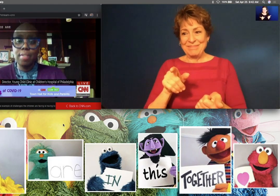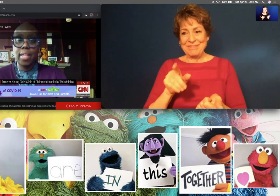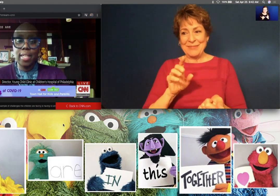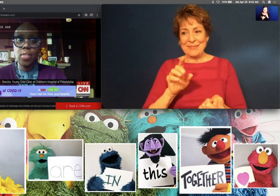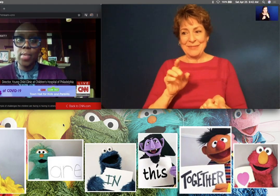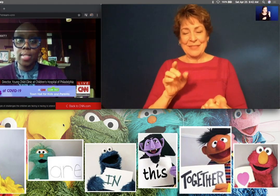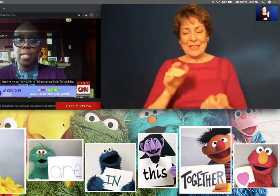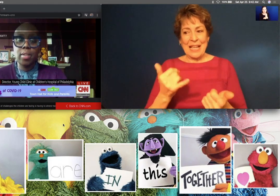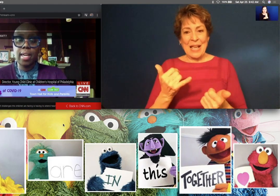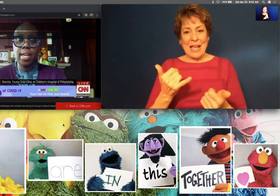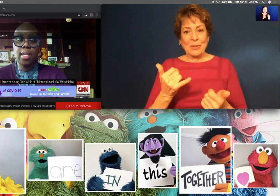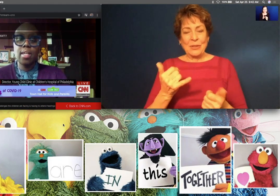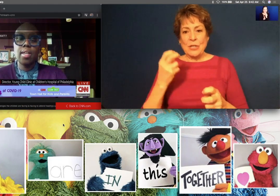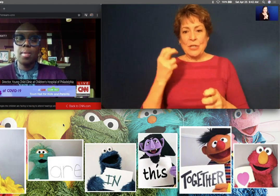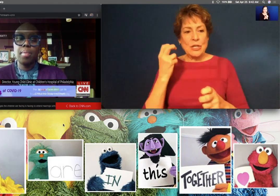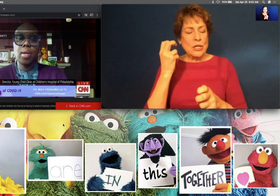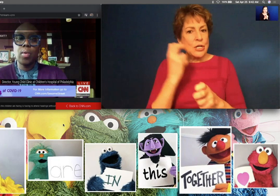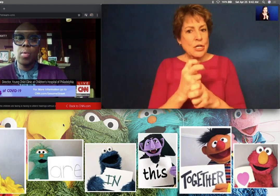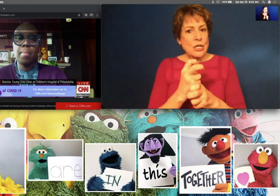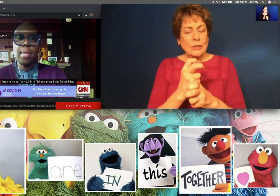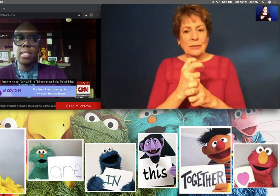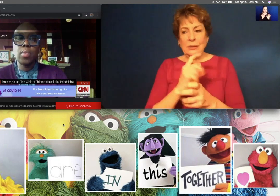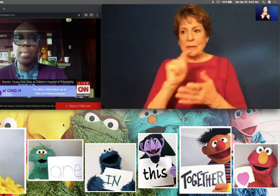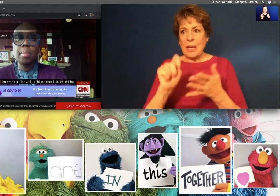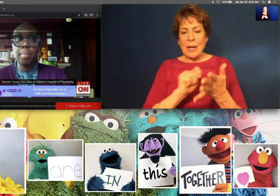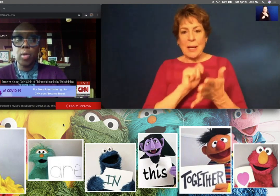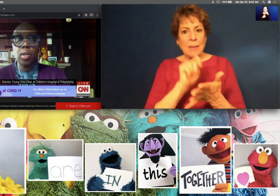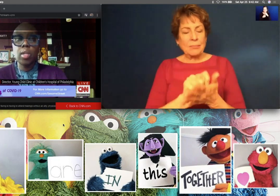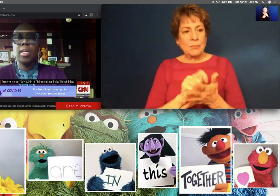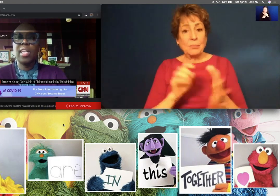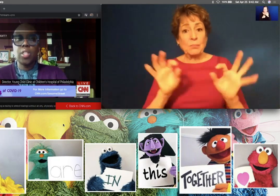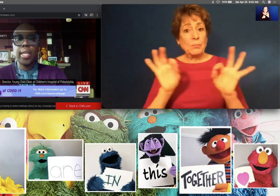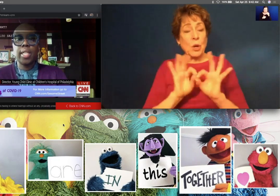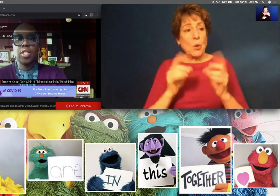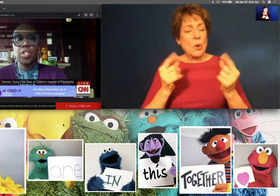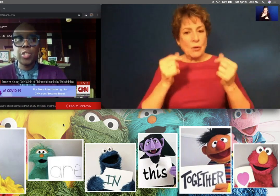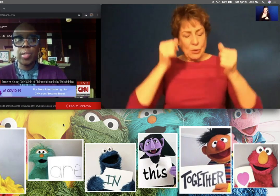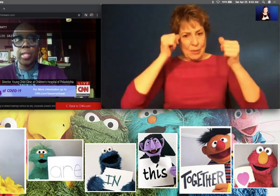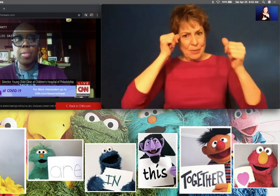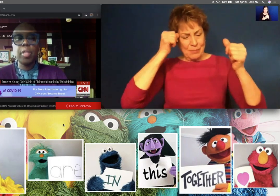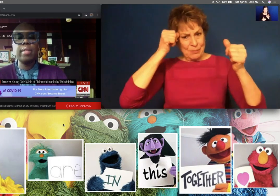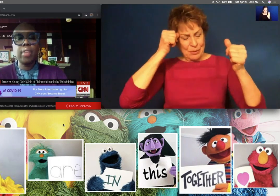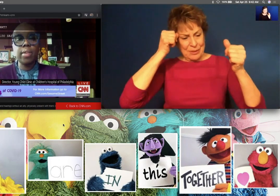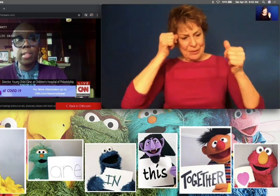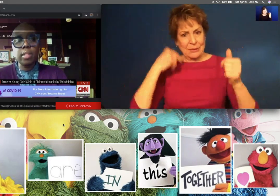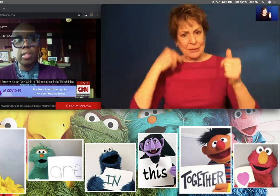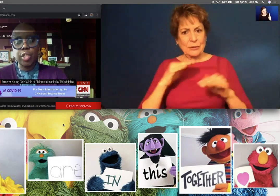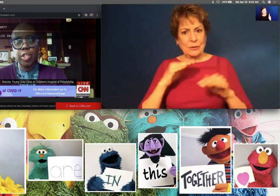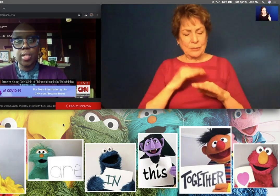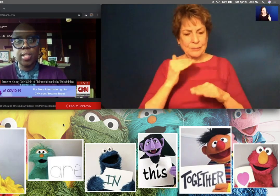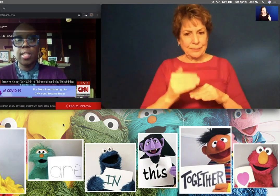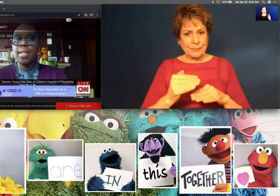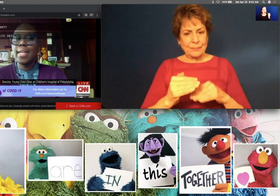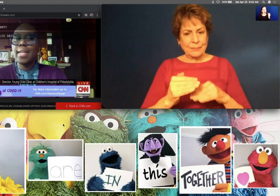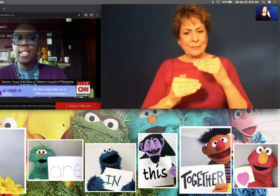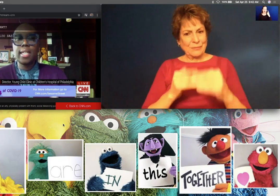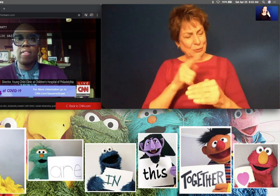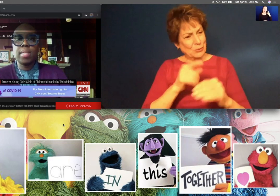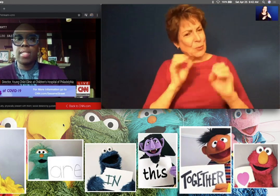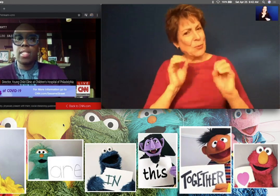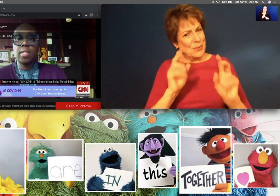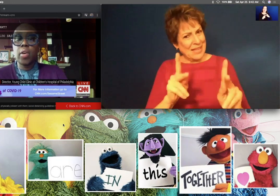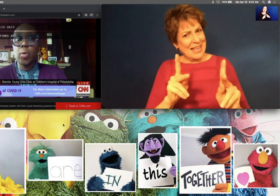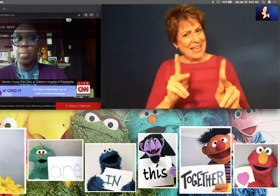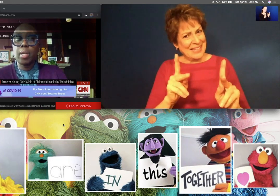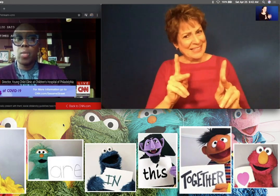been said all morning, these are really complicated times, and it's hard to reassure ourselves that everything is going to be okay. But what we